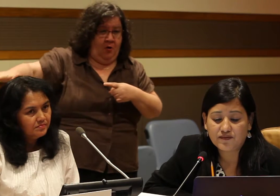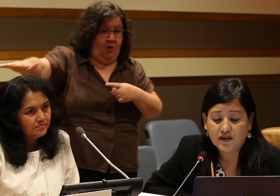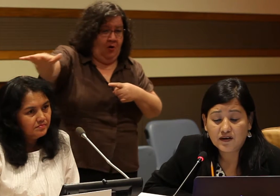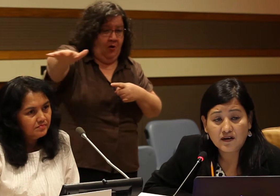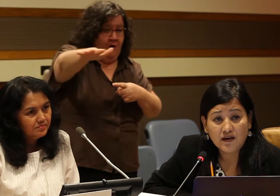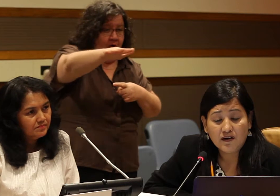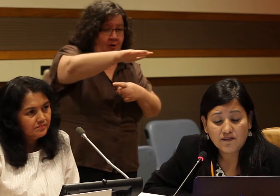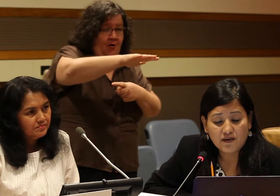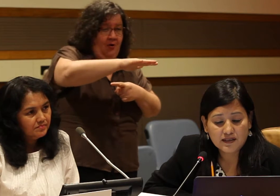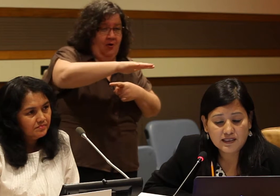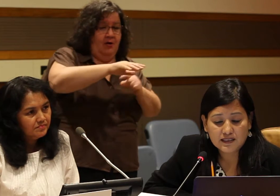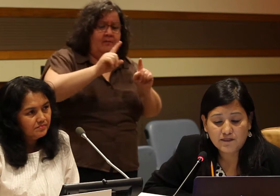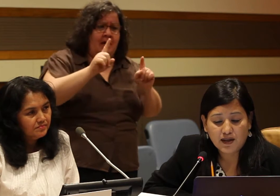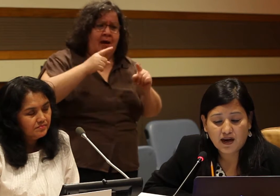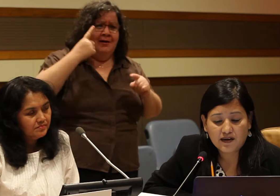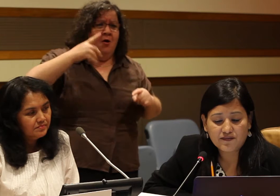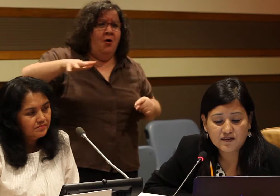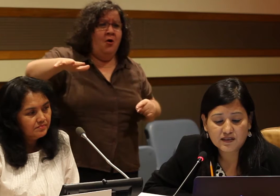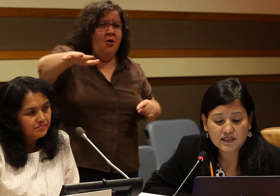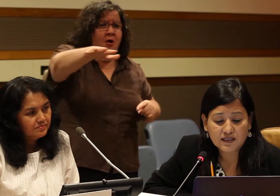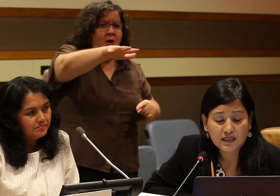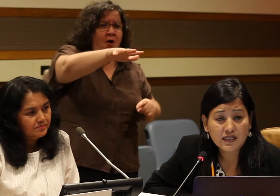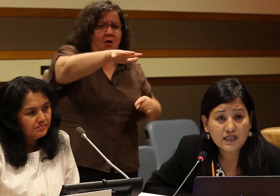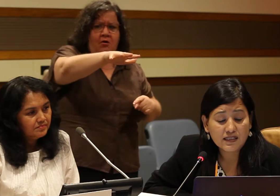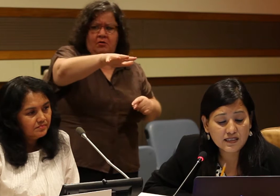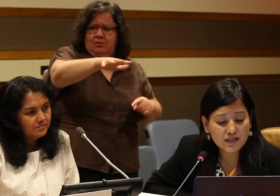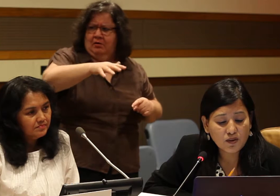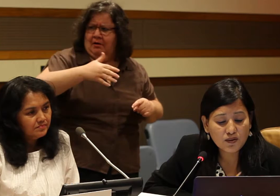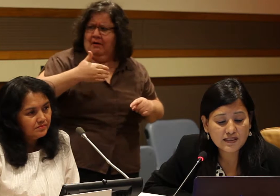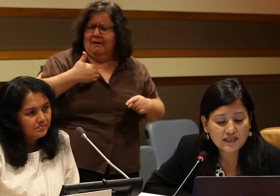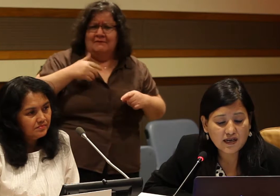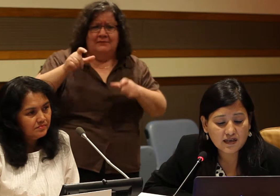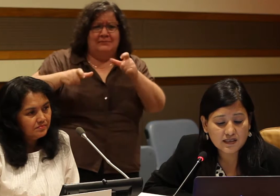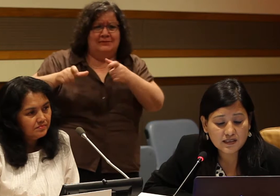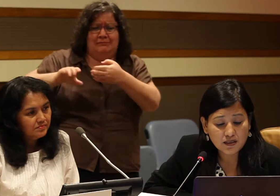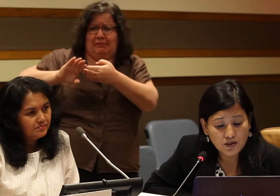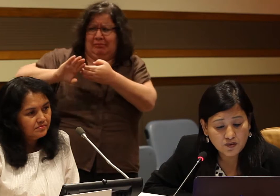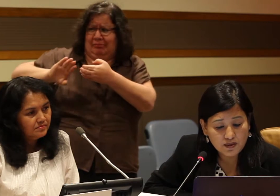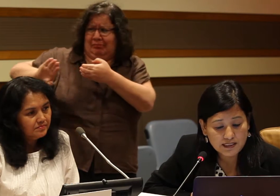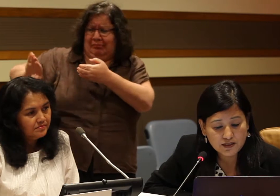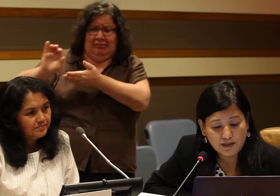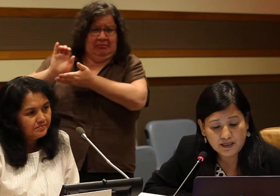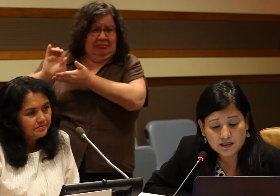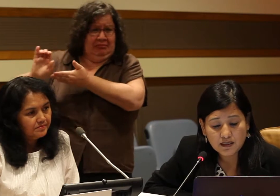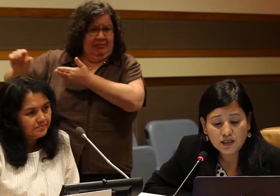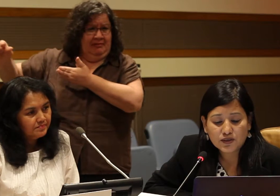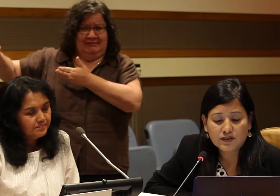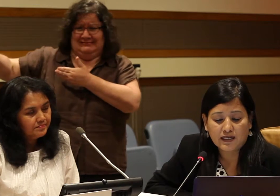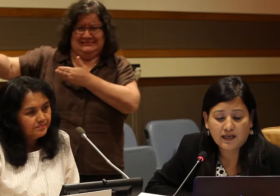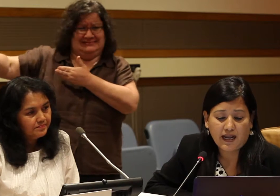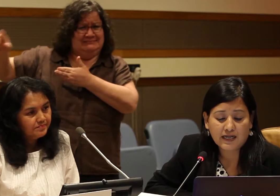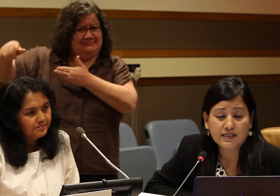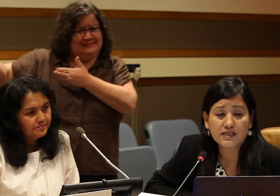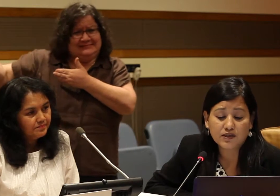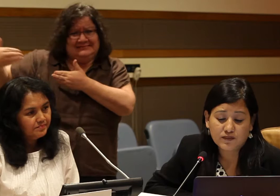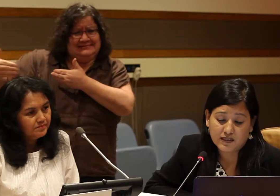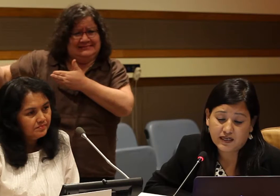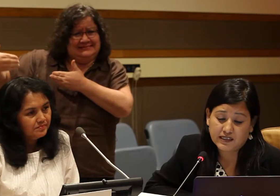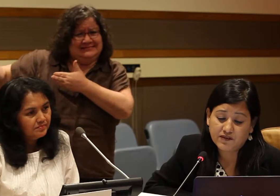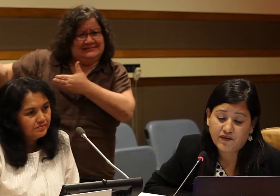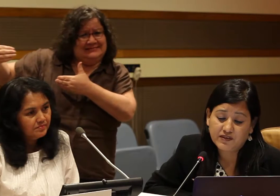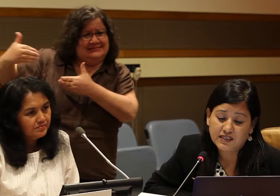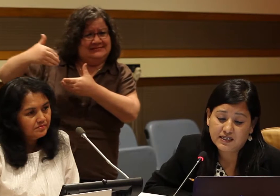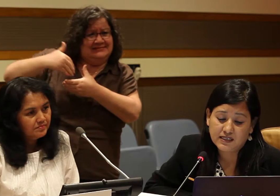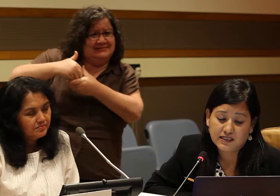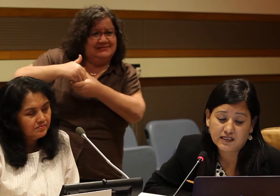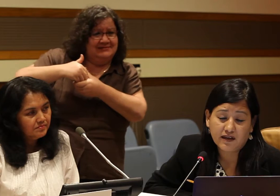to the farthest behind first. These goals and targets will stimulate to take actions over the